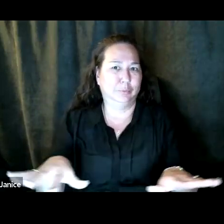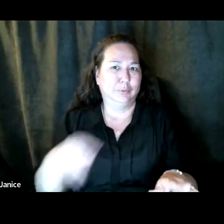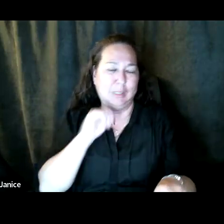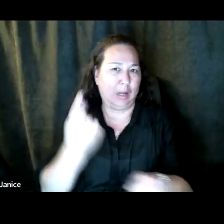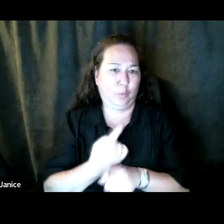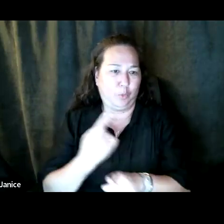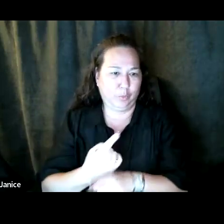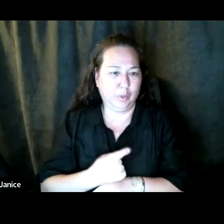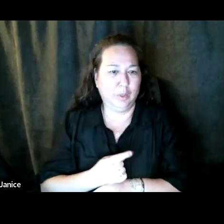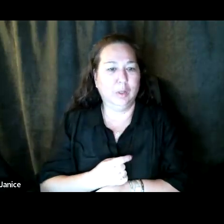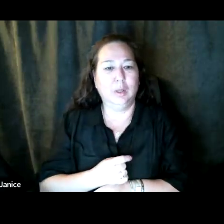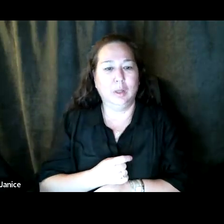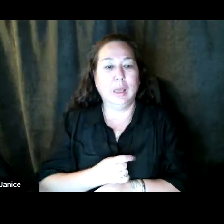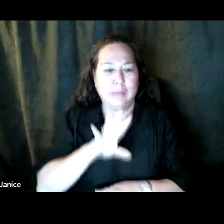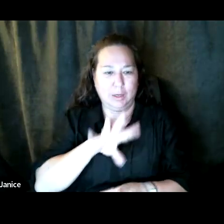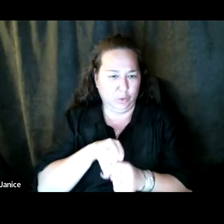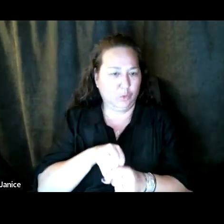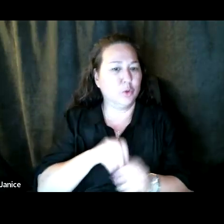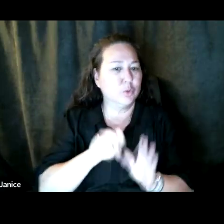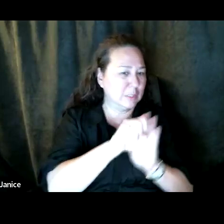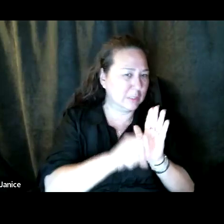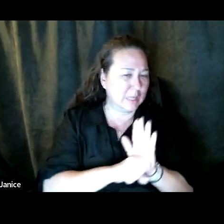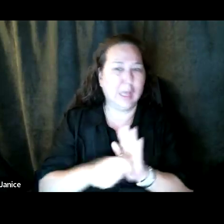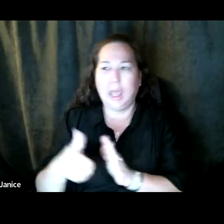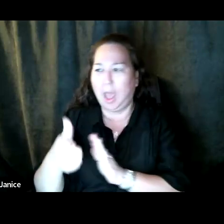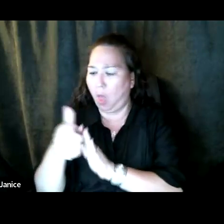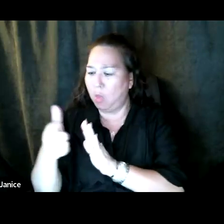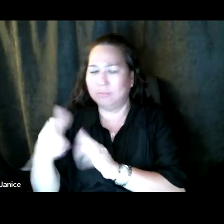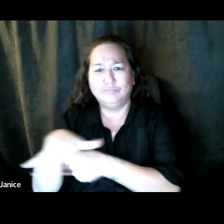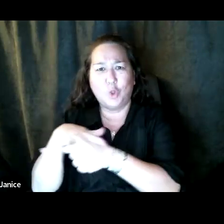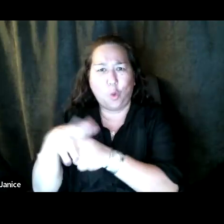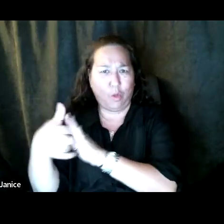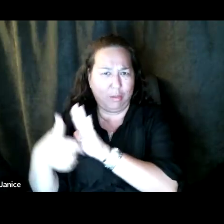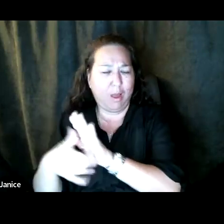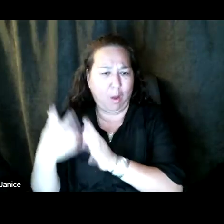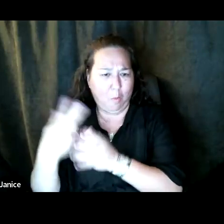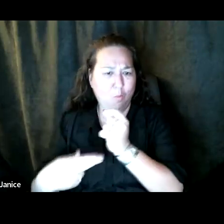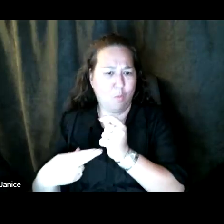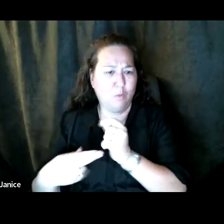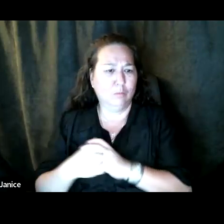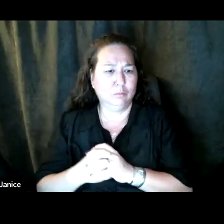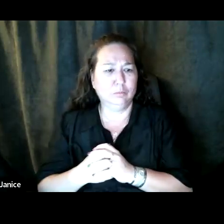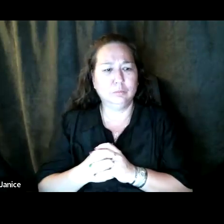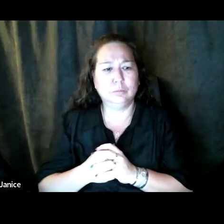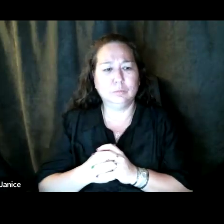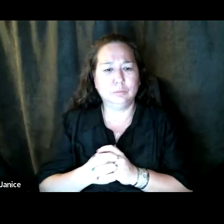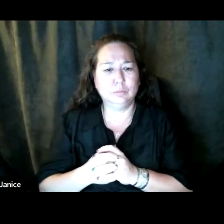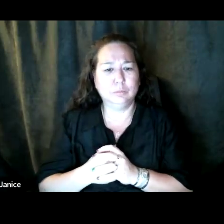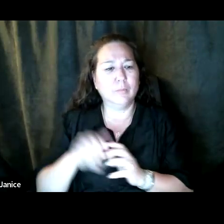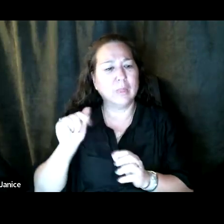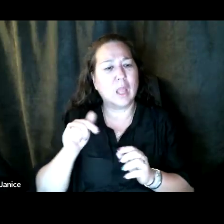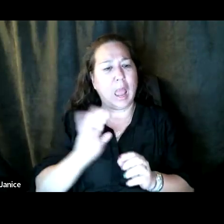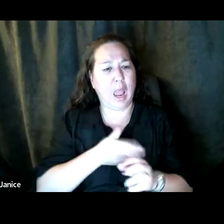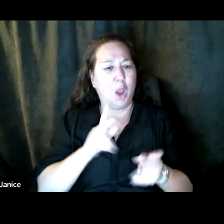law. Our position and our concern is that the policy up for approval tonight is inconsistent, in particular with a